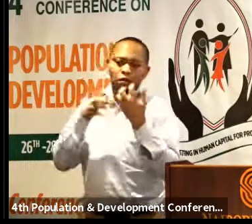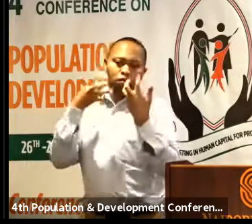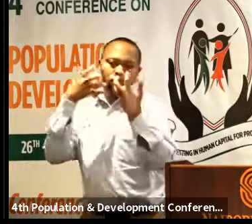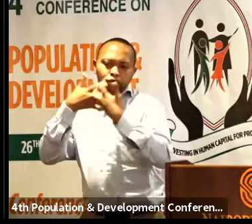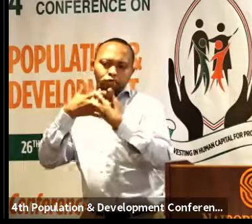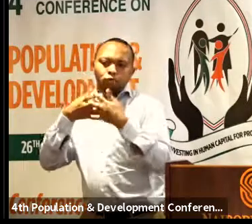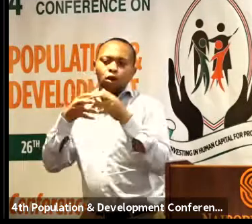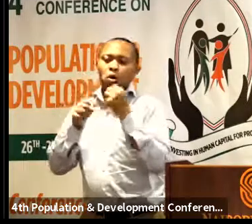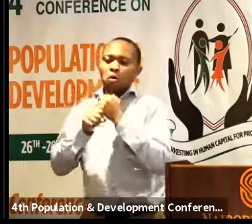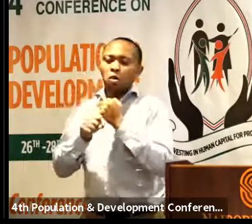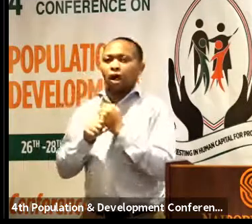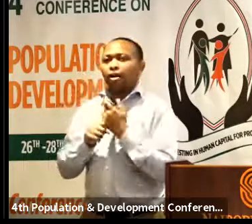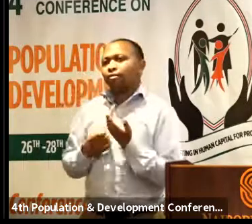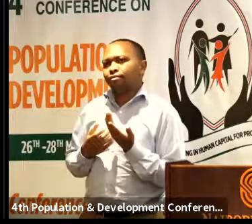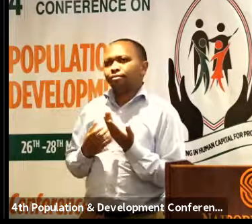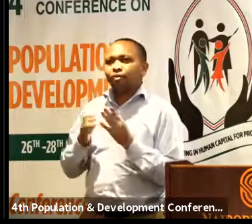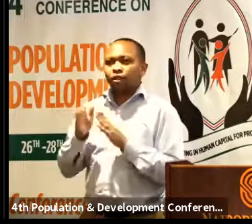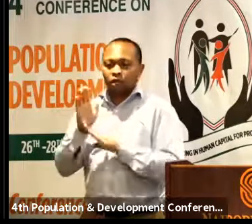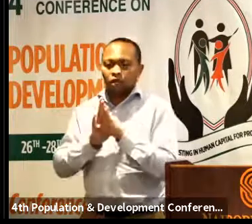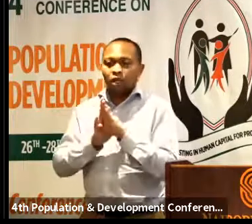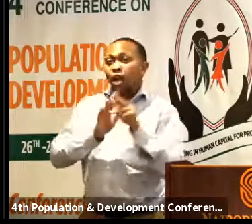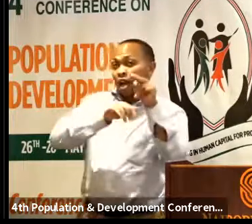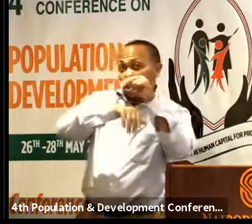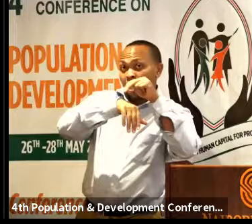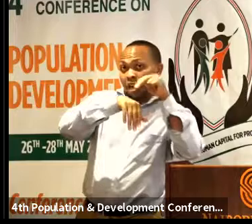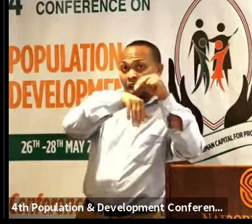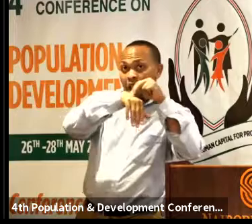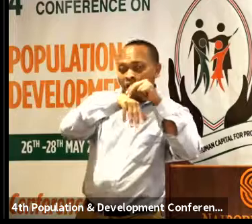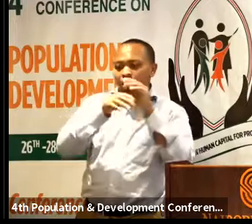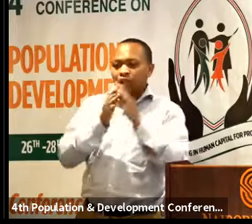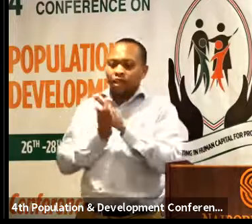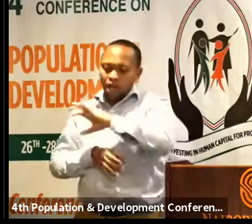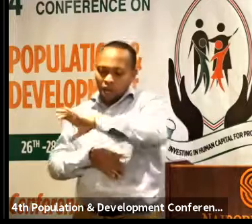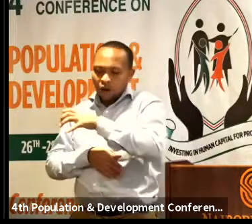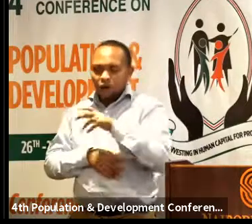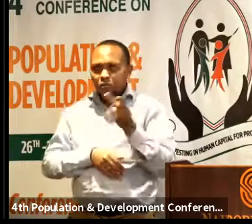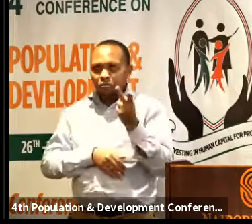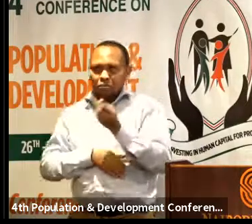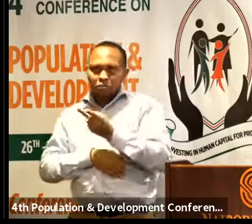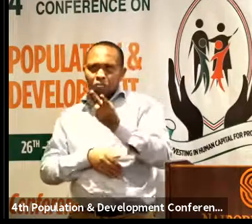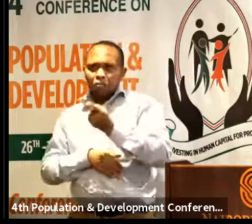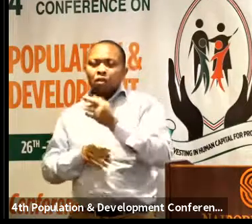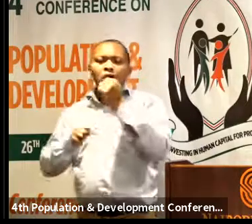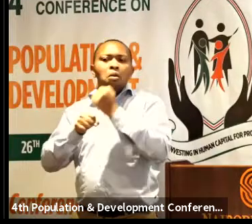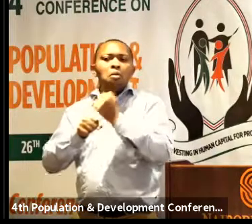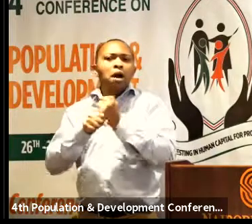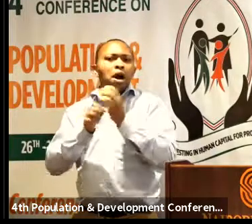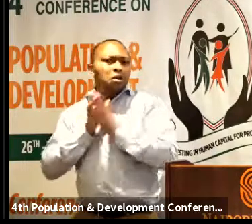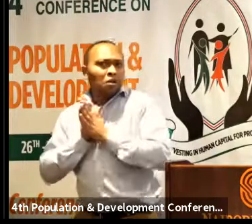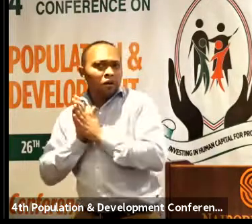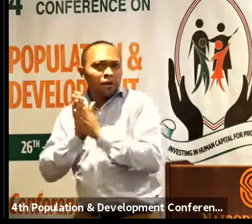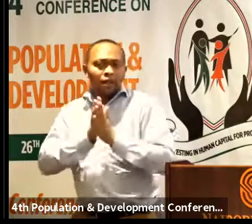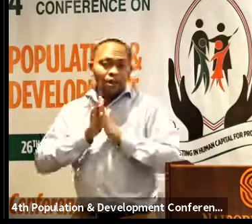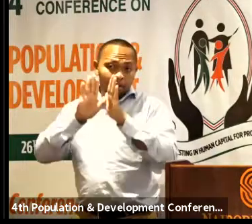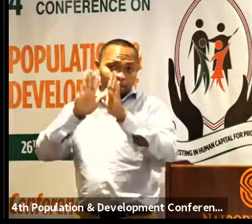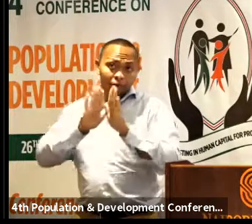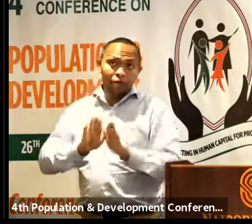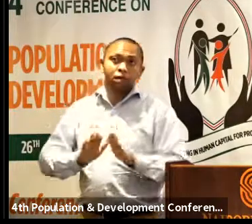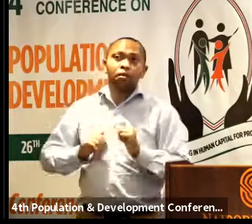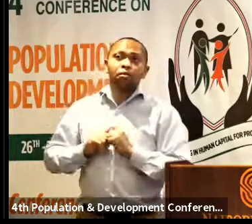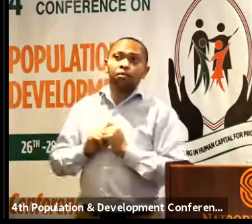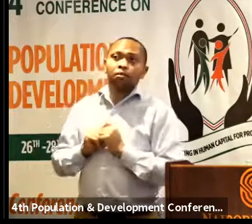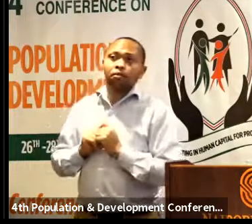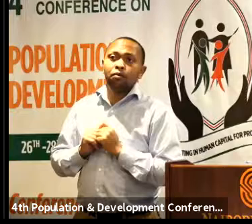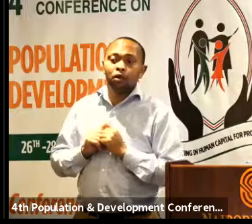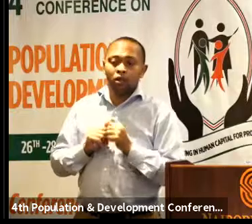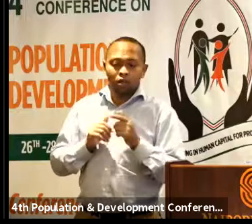need to work together. The national government, the county governments, professionals of various lines need to work together, because this is the